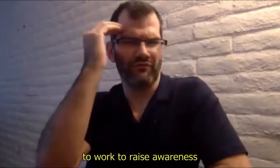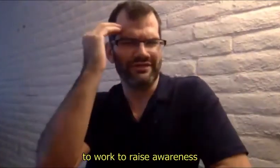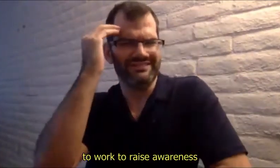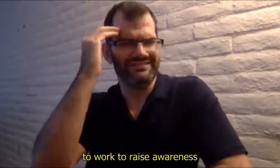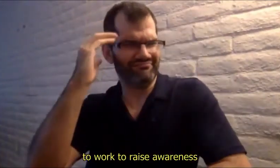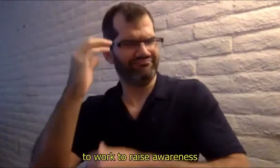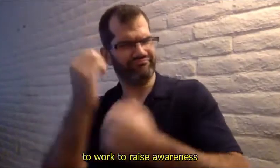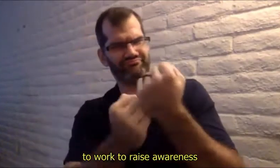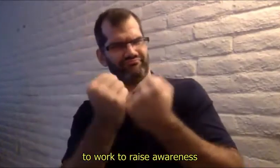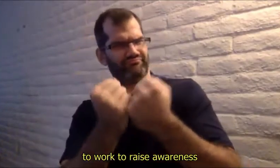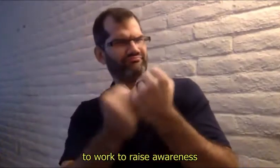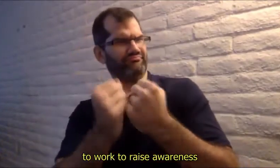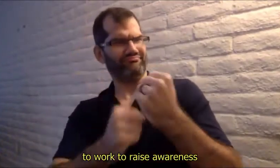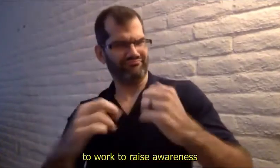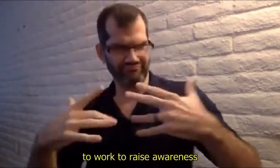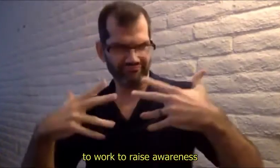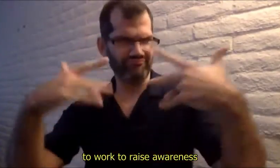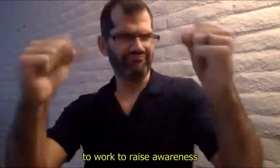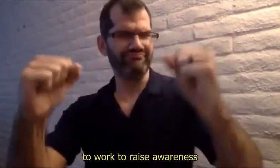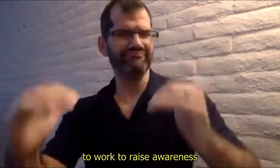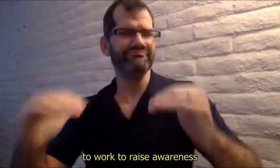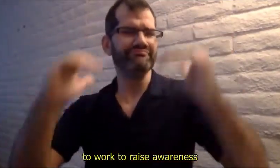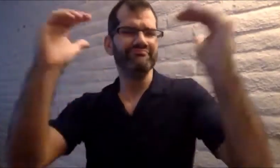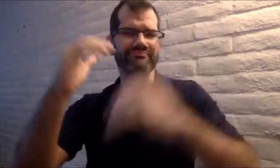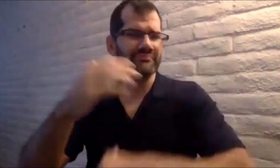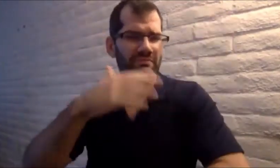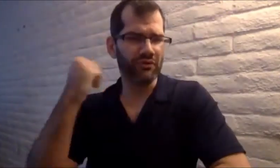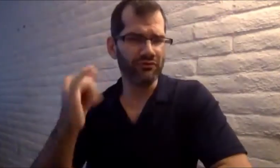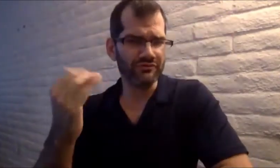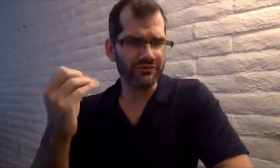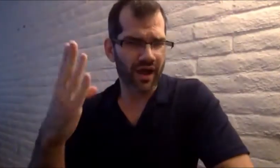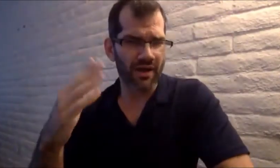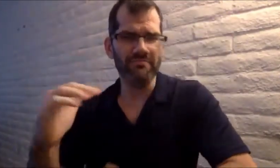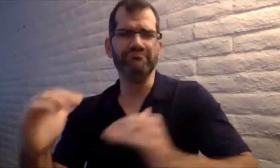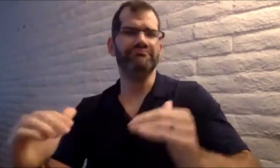and to work to raise awareness